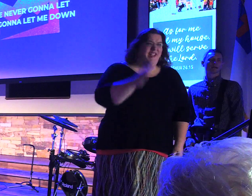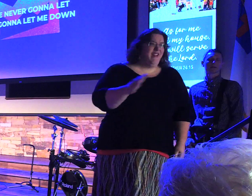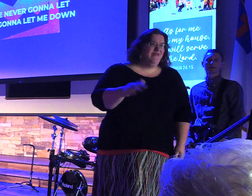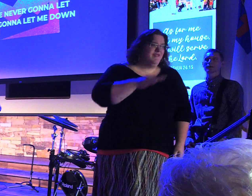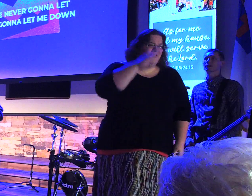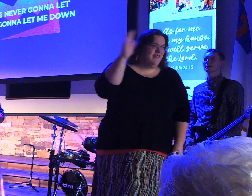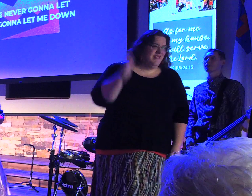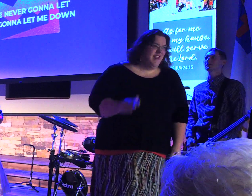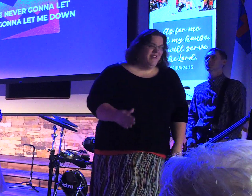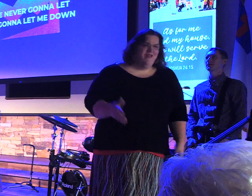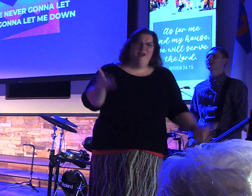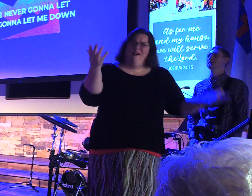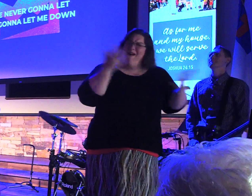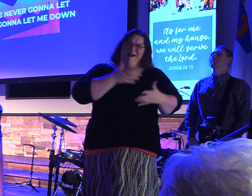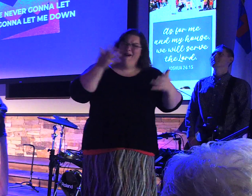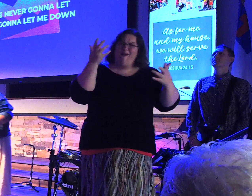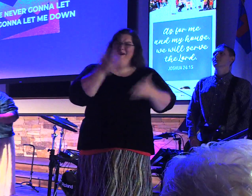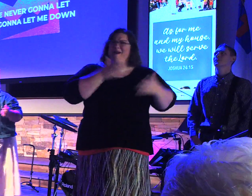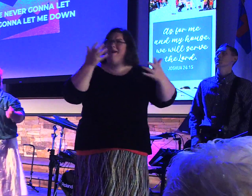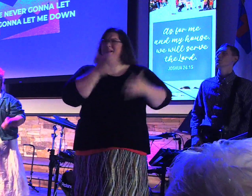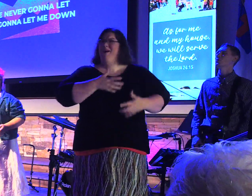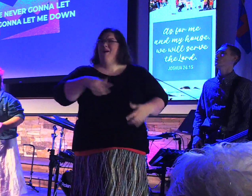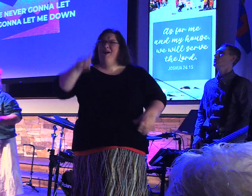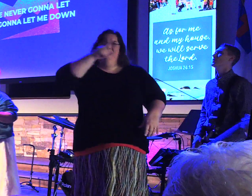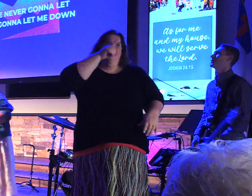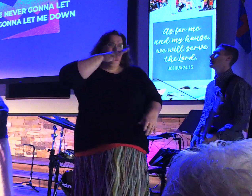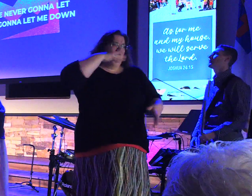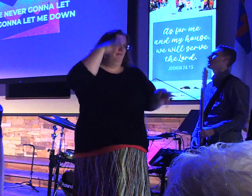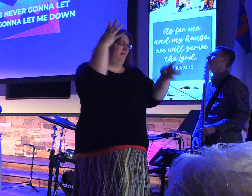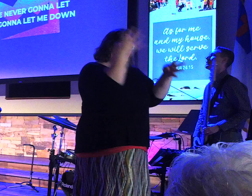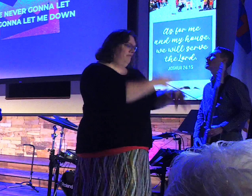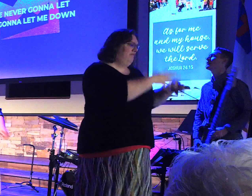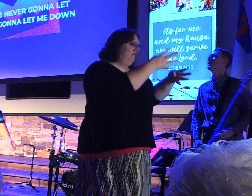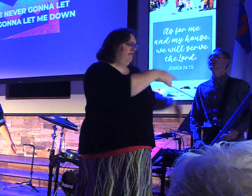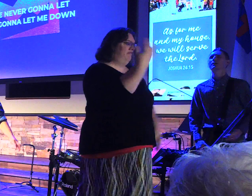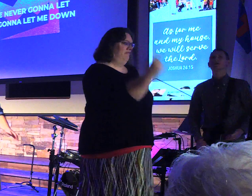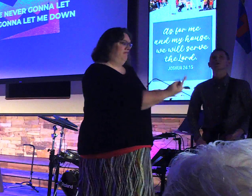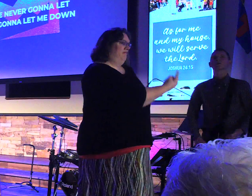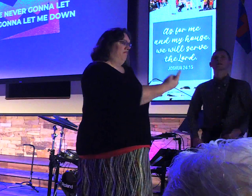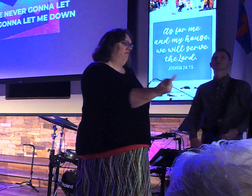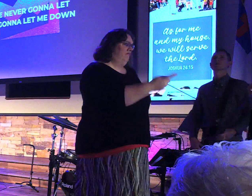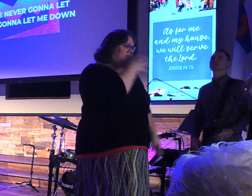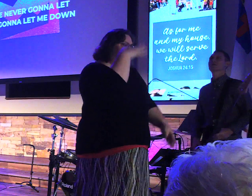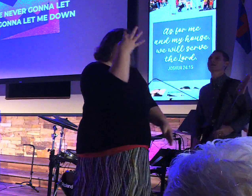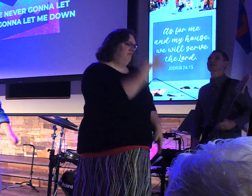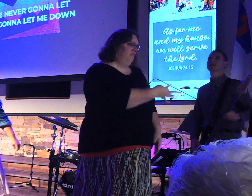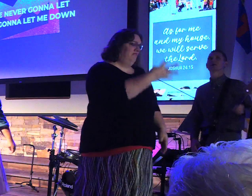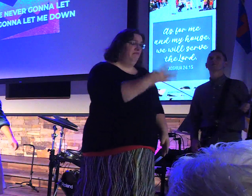You're never gonna let me down.